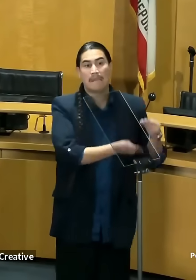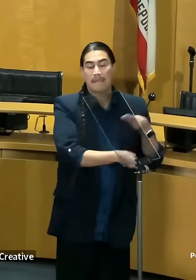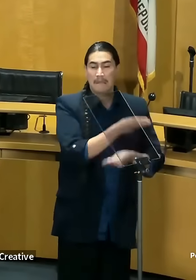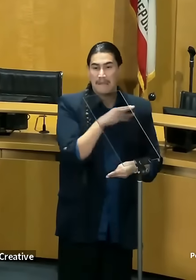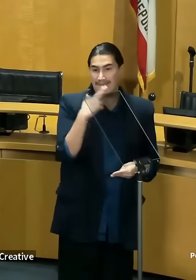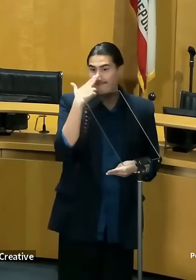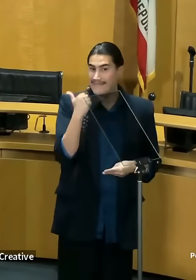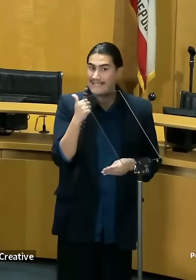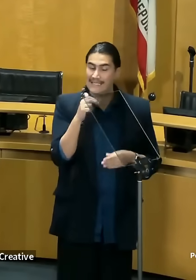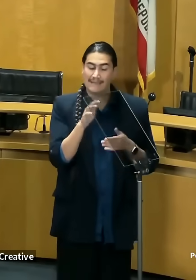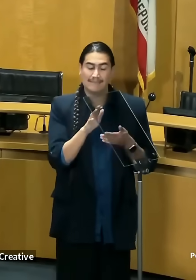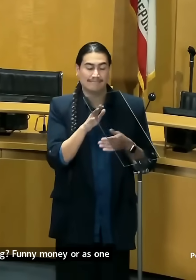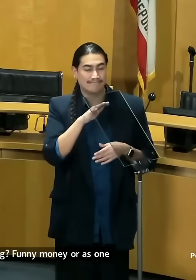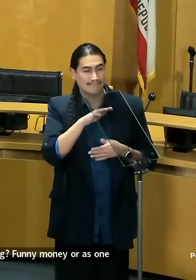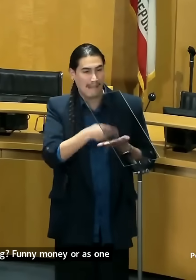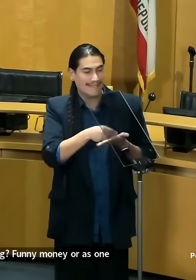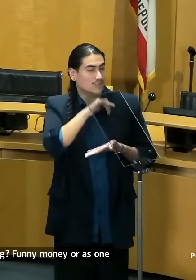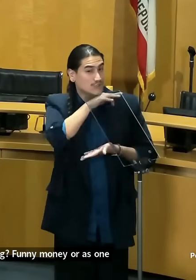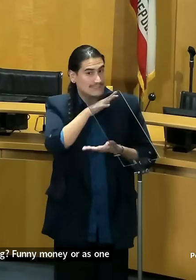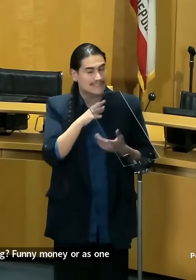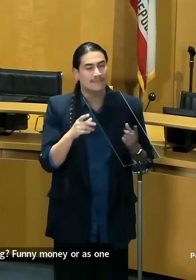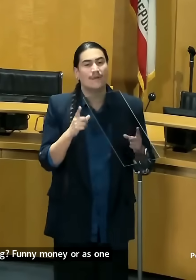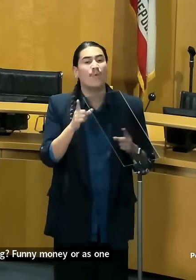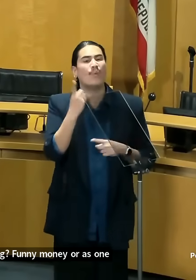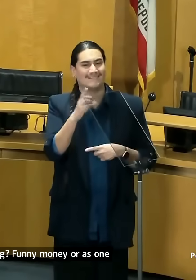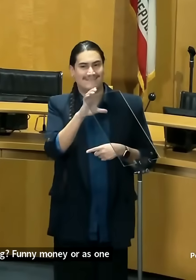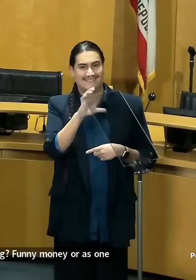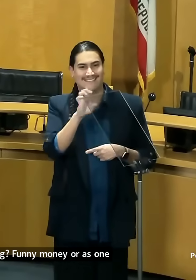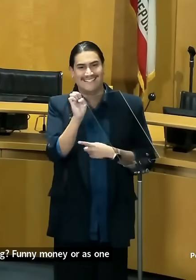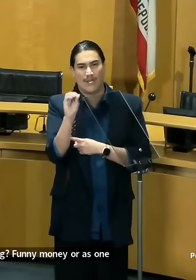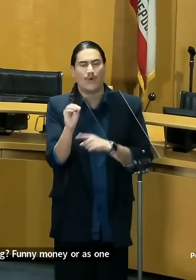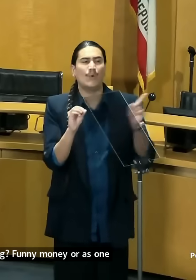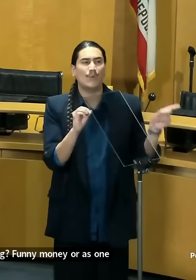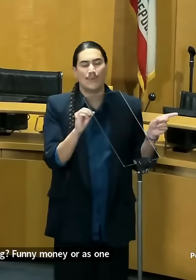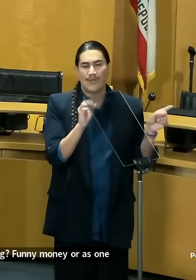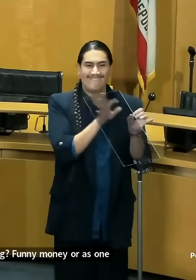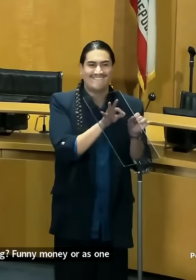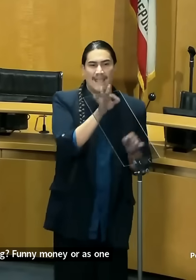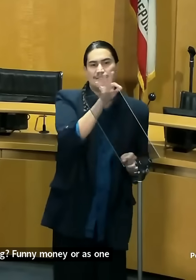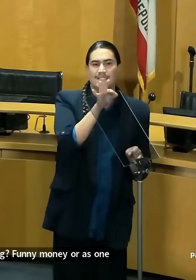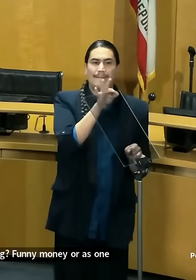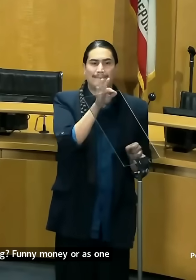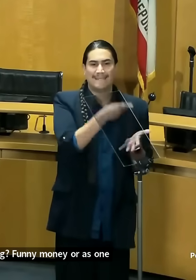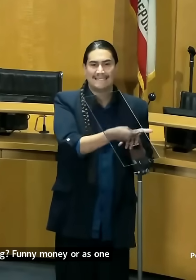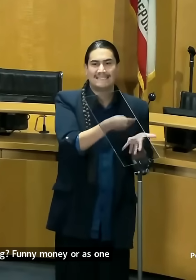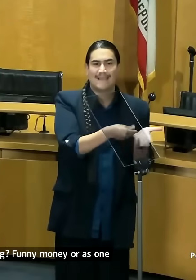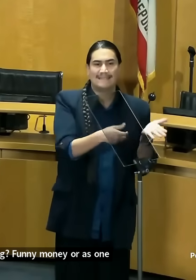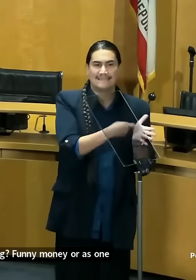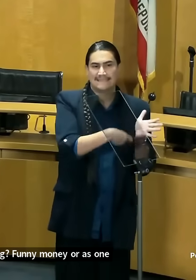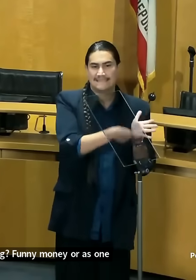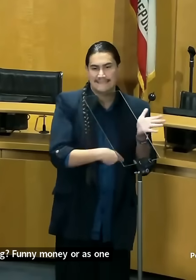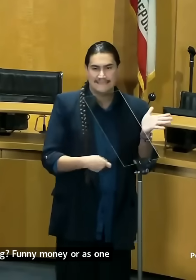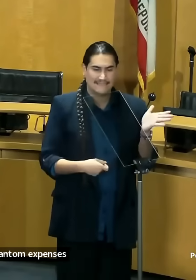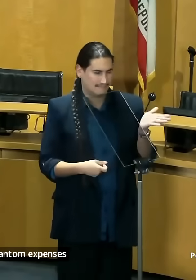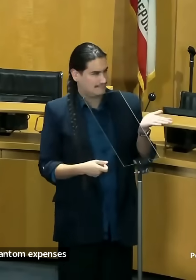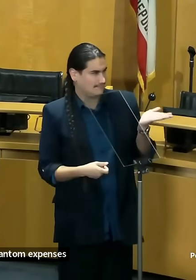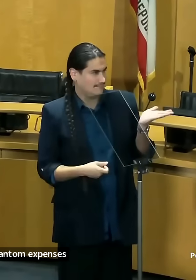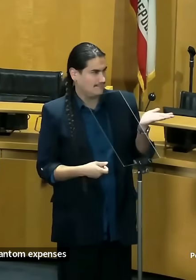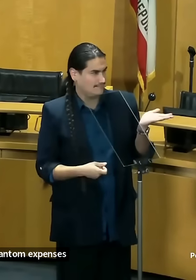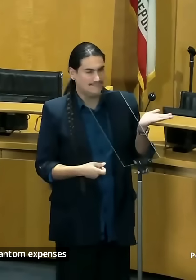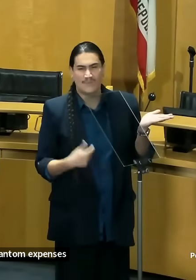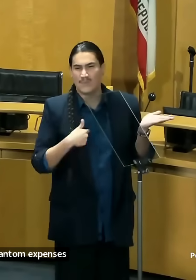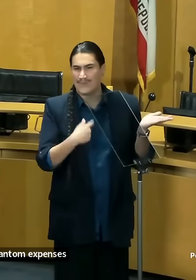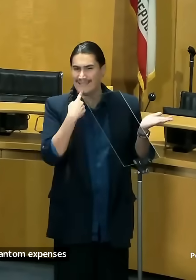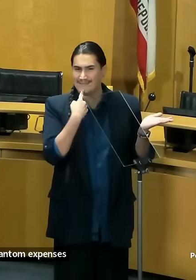money? Or as one of the CEOs said, phantom expenses. And we